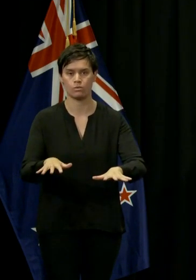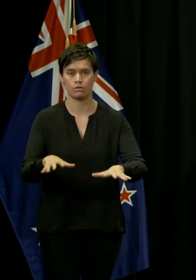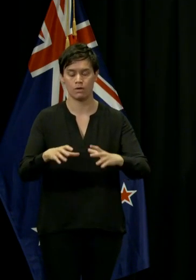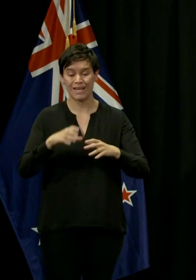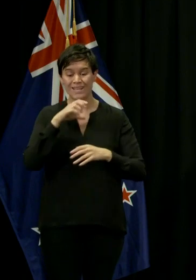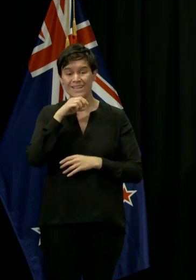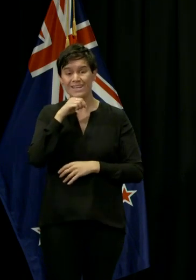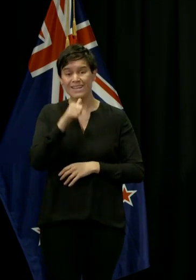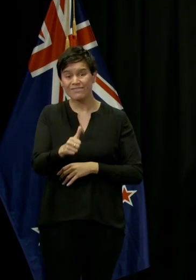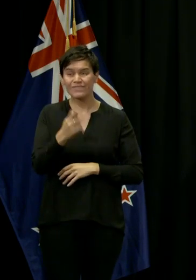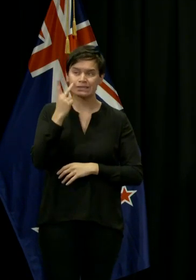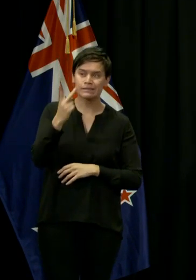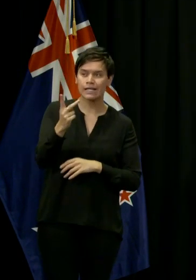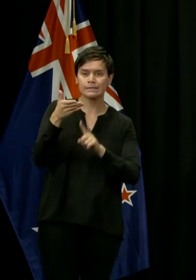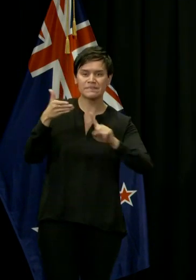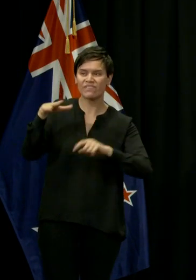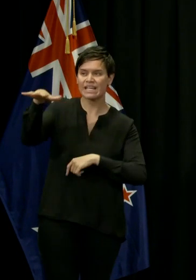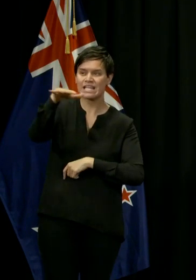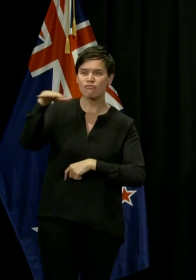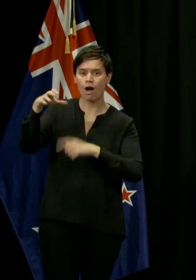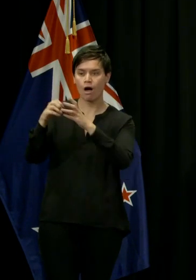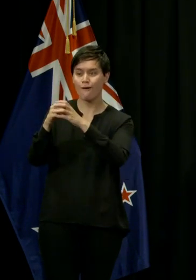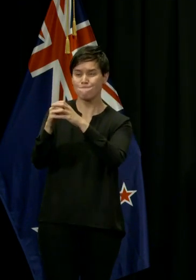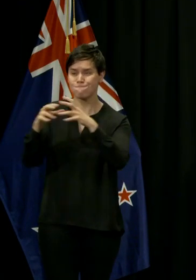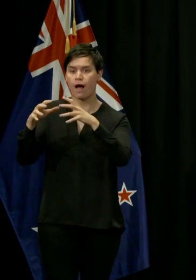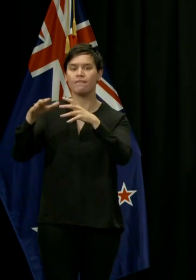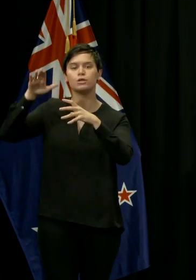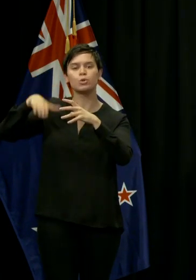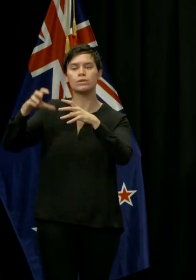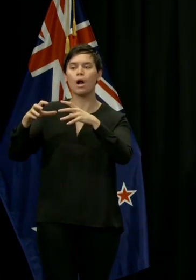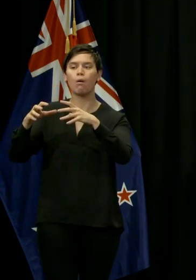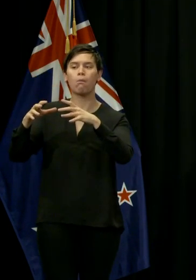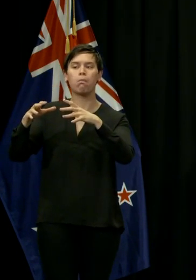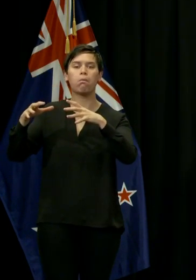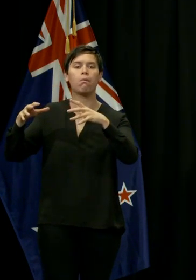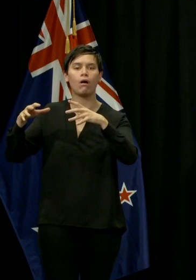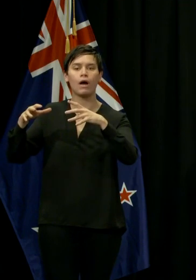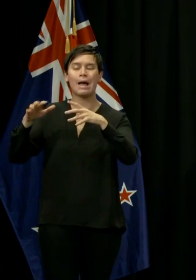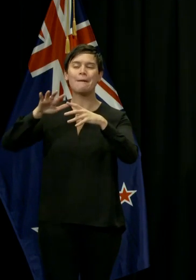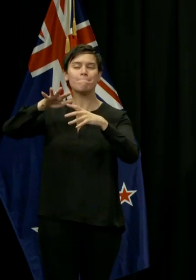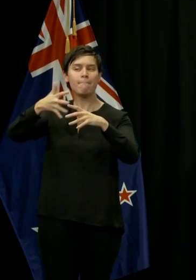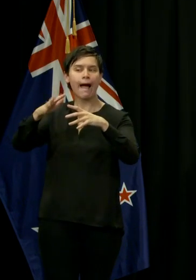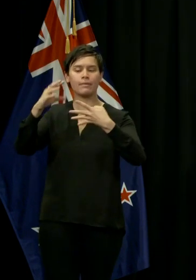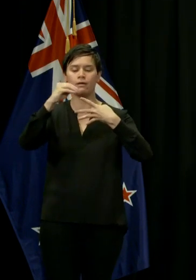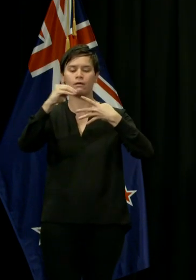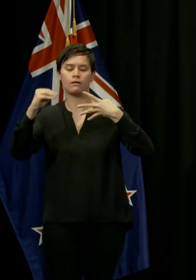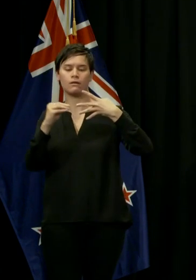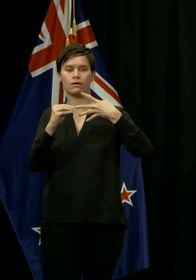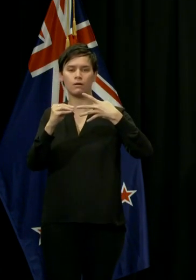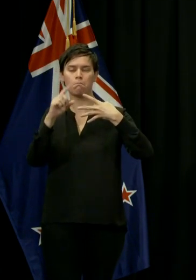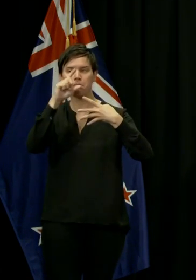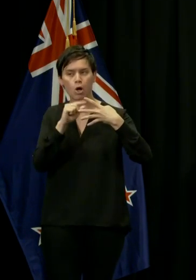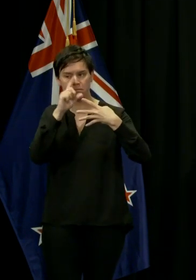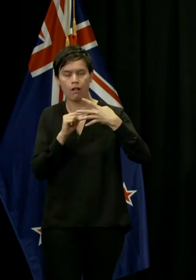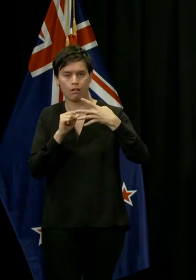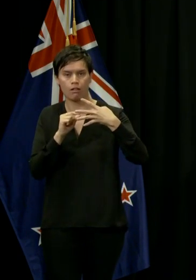we see that in particular areas, the intelligence from that testing in those areas may allow us to lift restrictions in